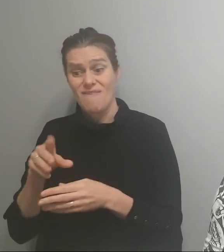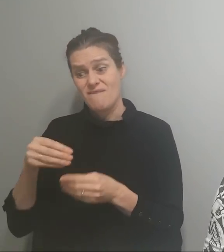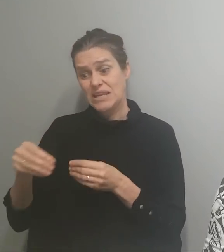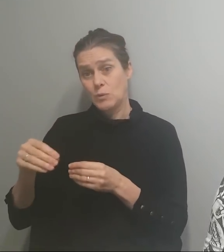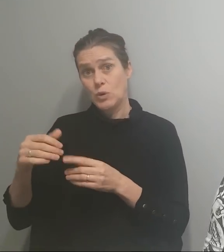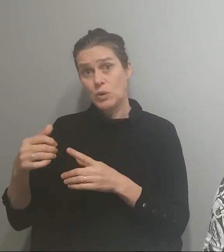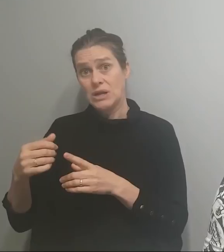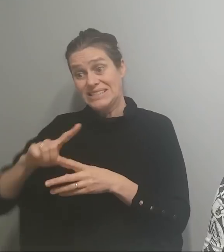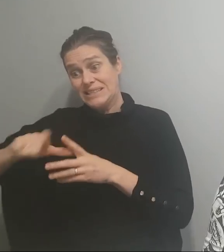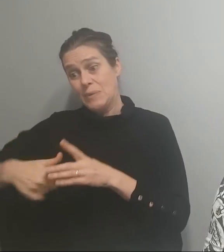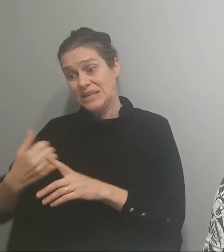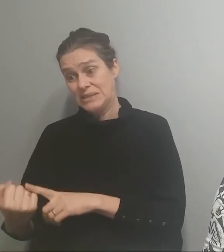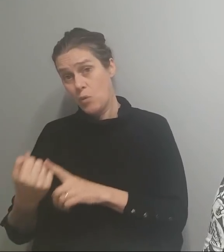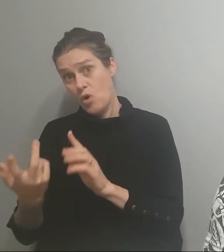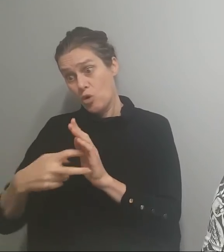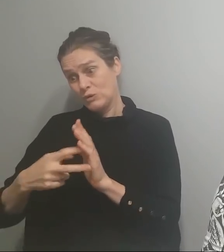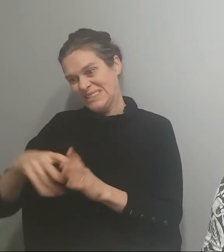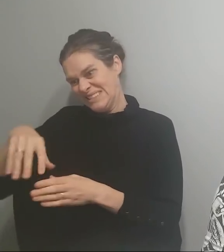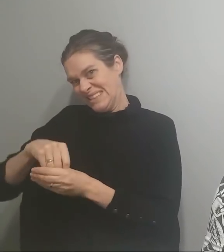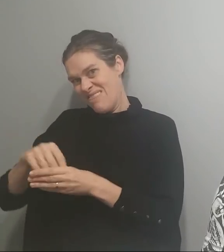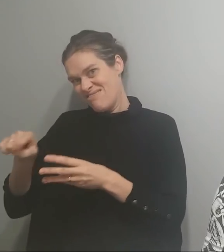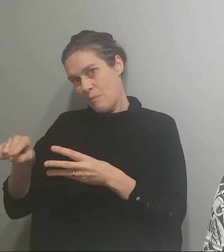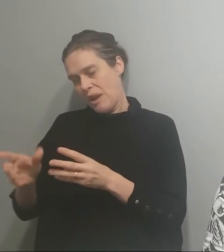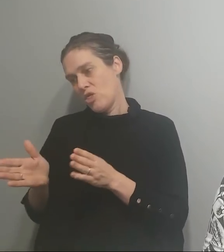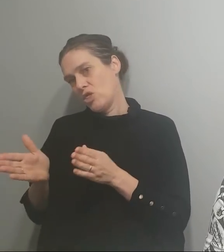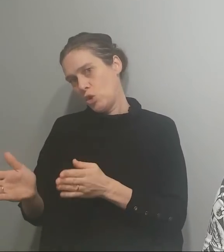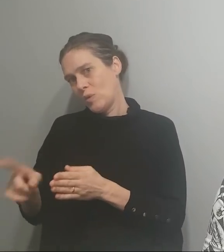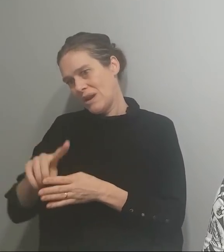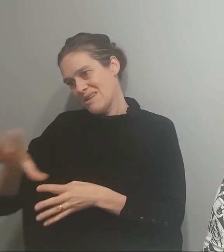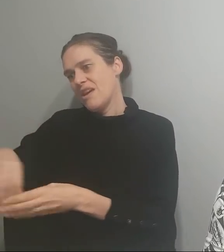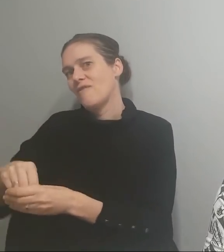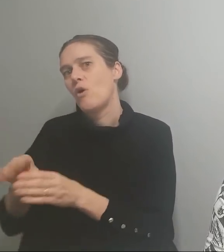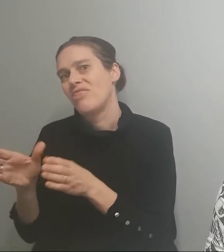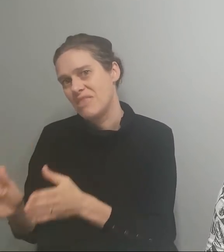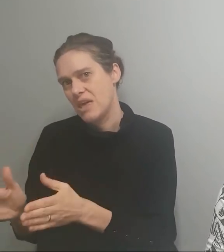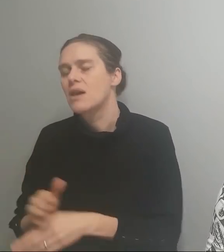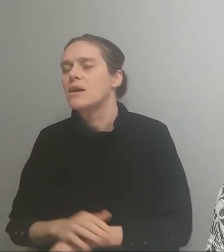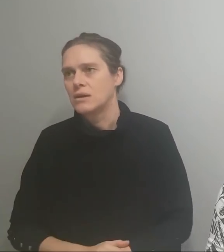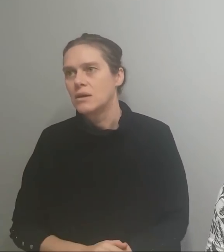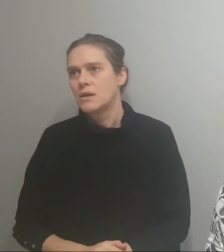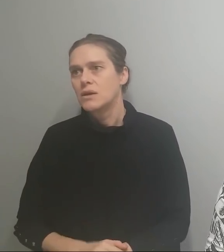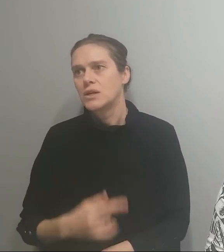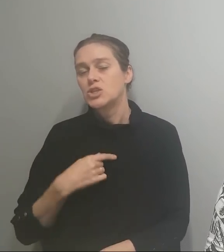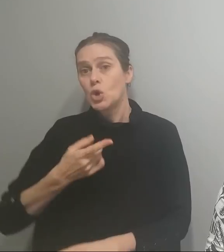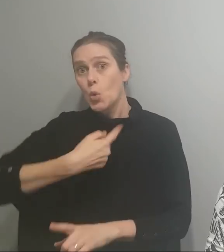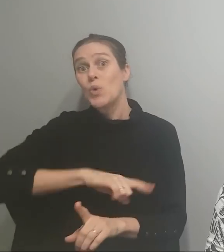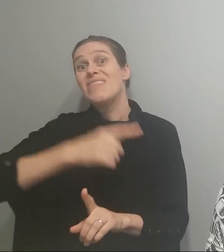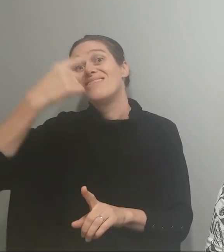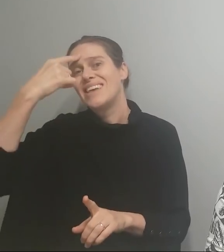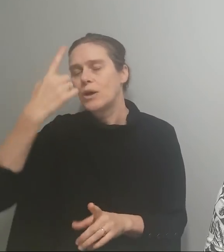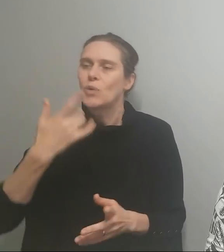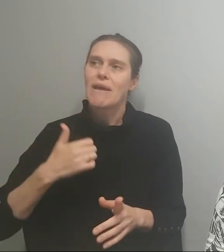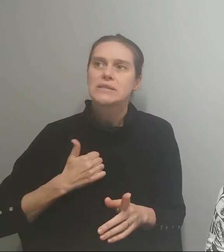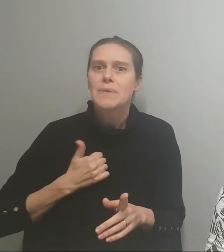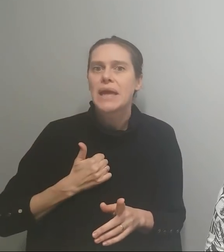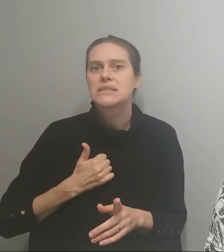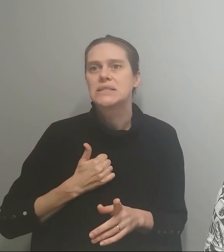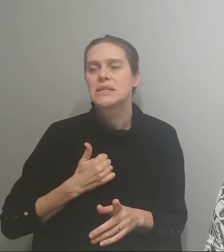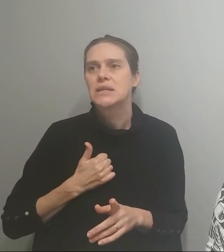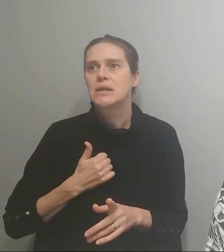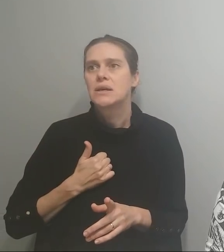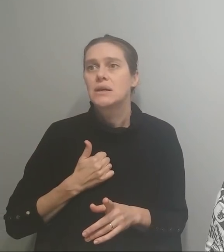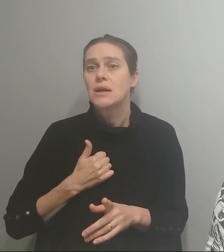support contracts are in that group. So we expect to be able to give providers